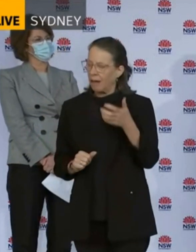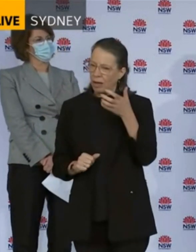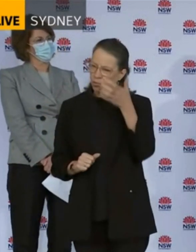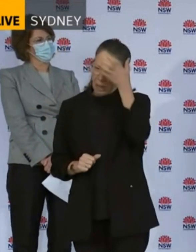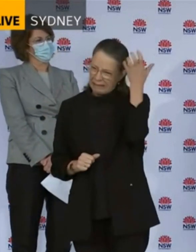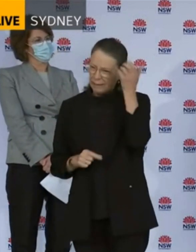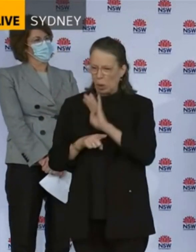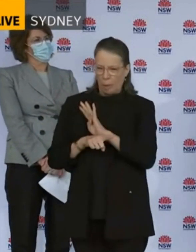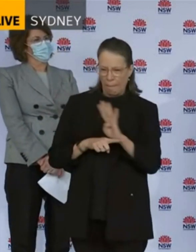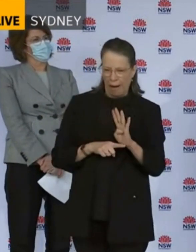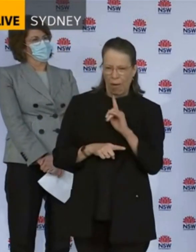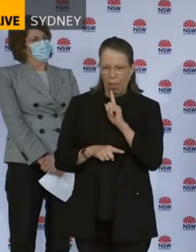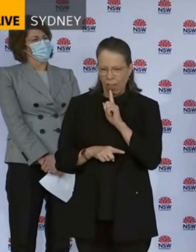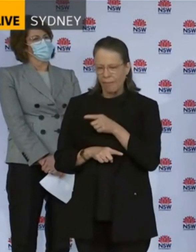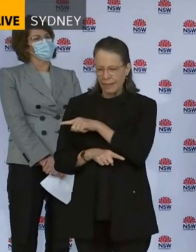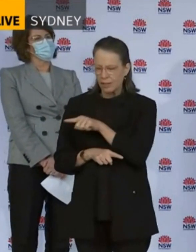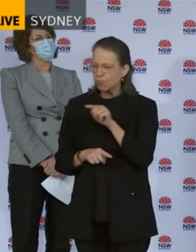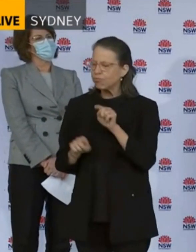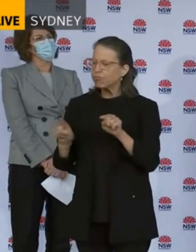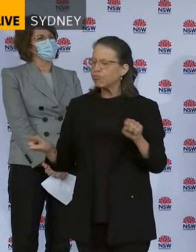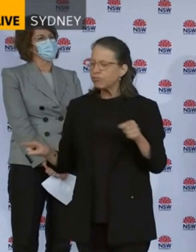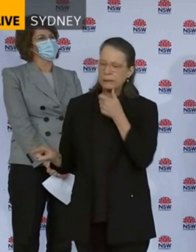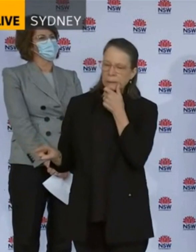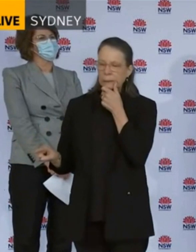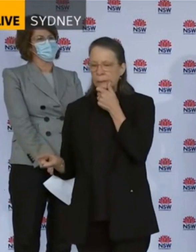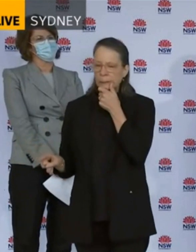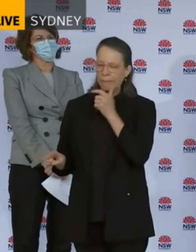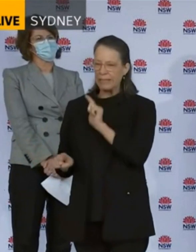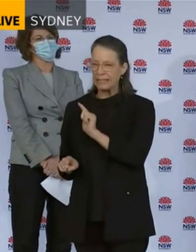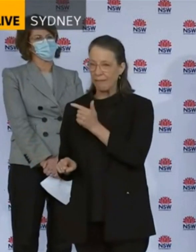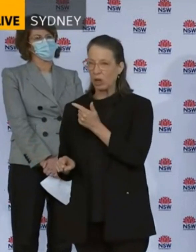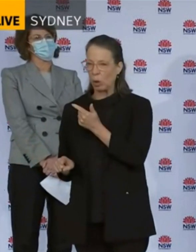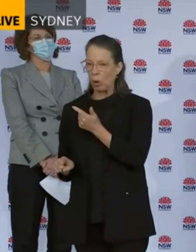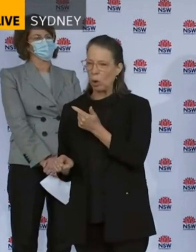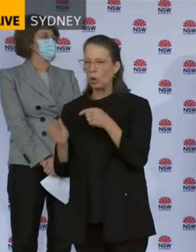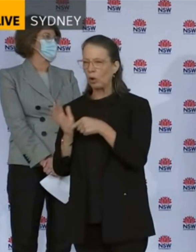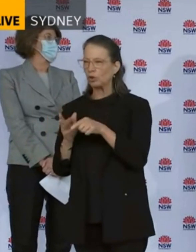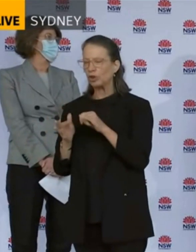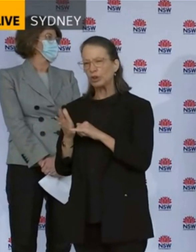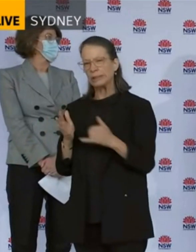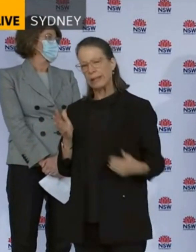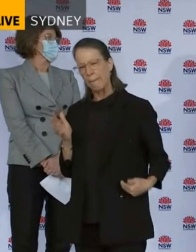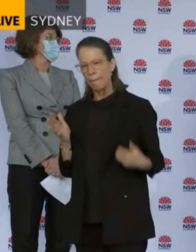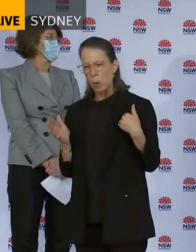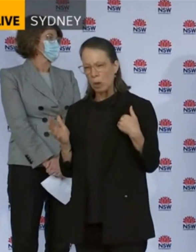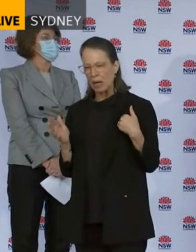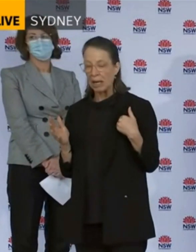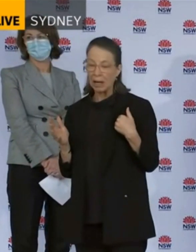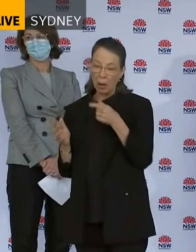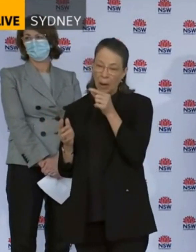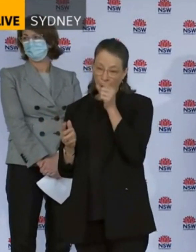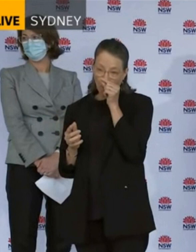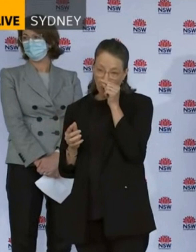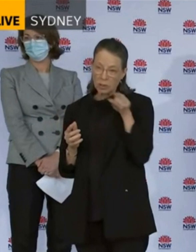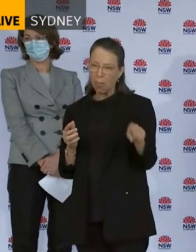that we couldn't exclude that from 7 a.m. on the Tuesday that he was actually infectious, but I